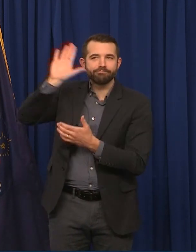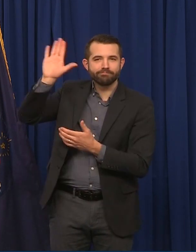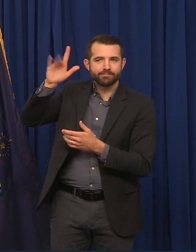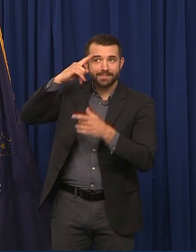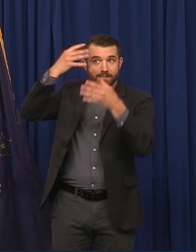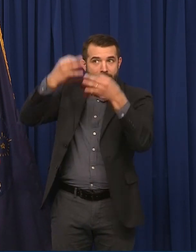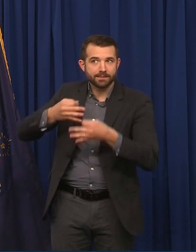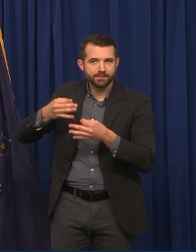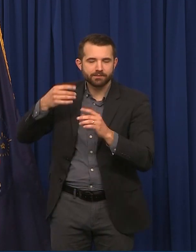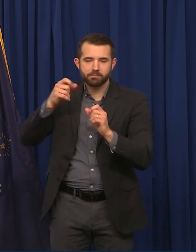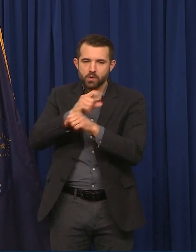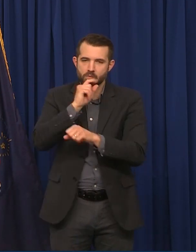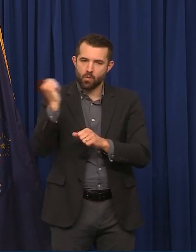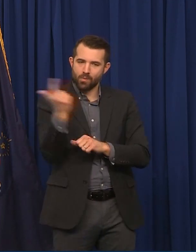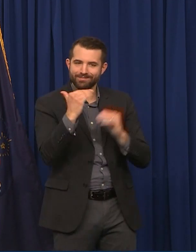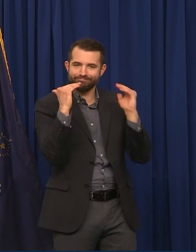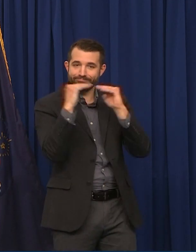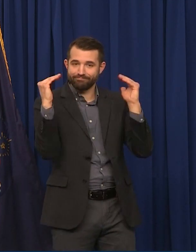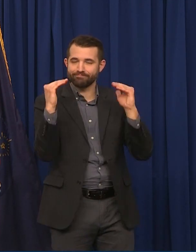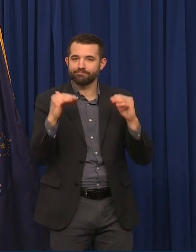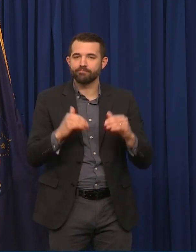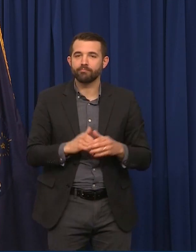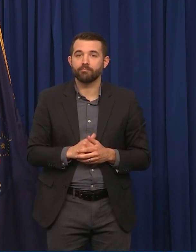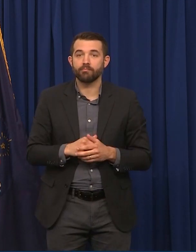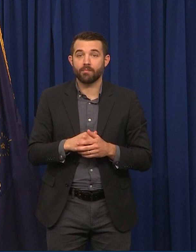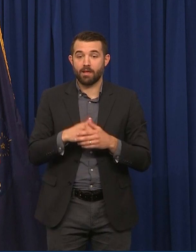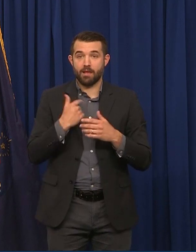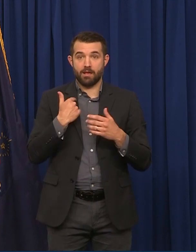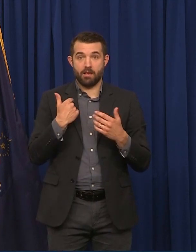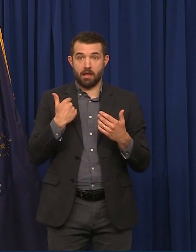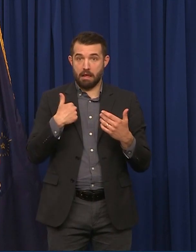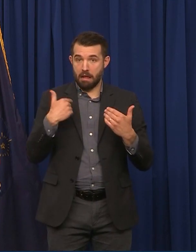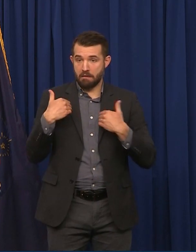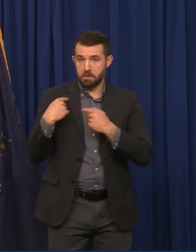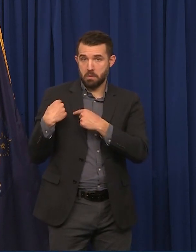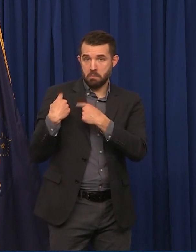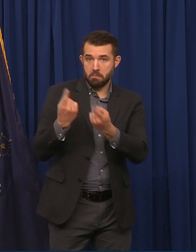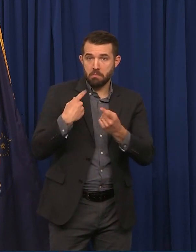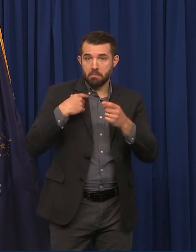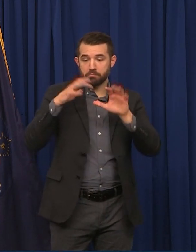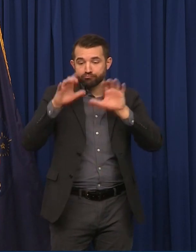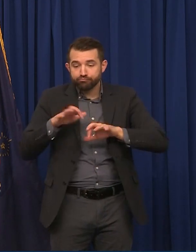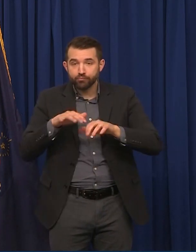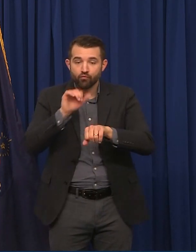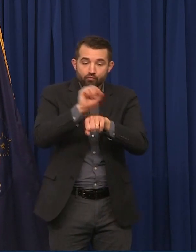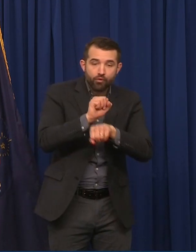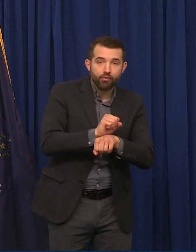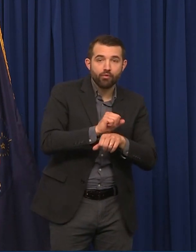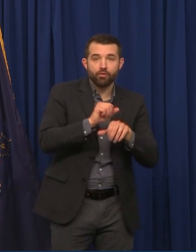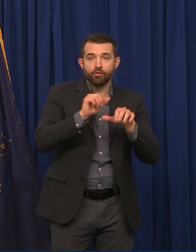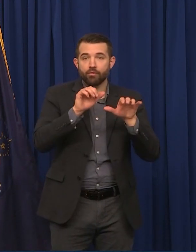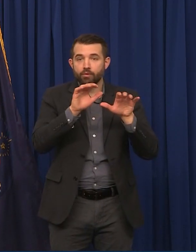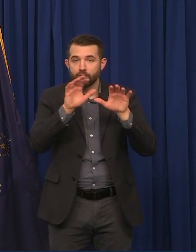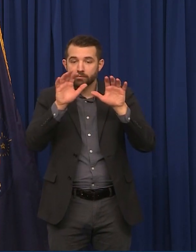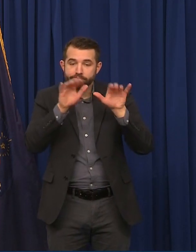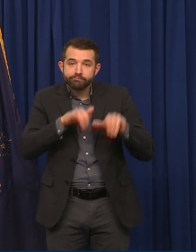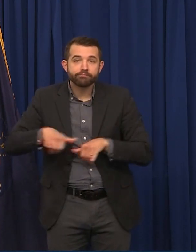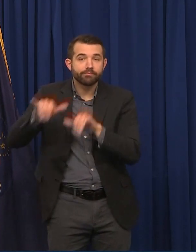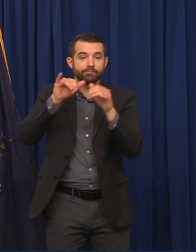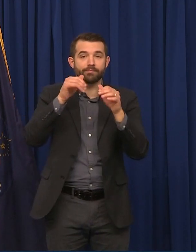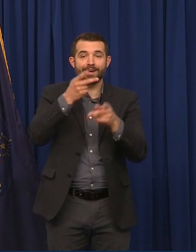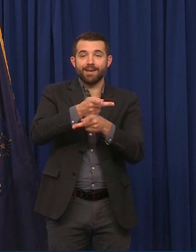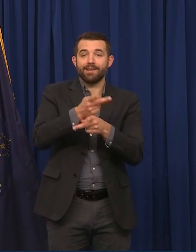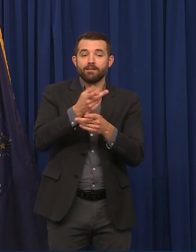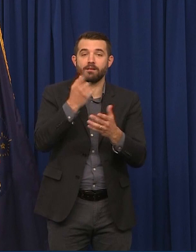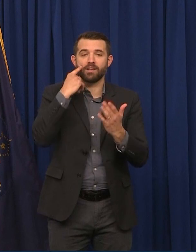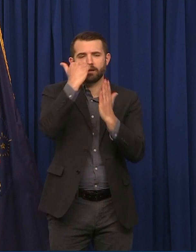are not at the stage at which we have deployed those, but as we think about our planning, as we think about our worrying in